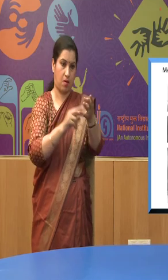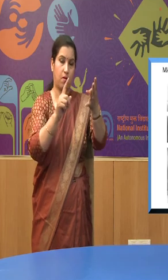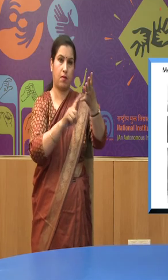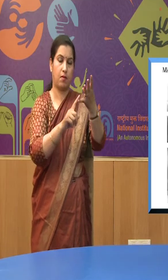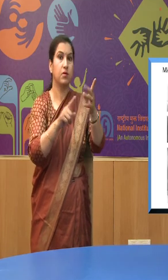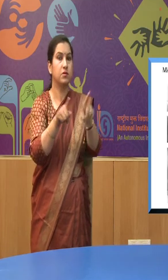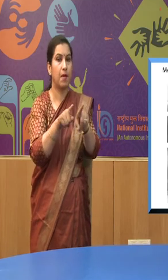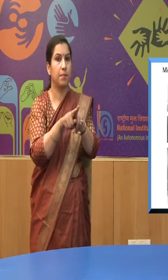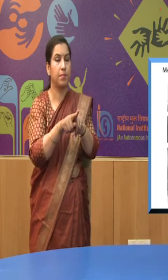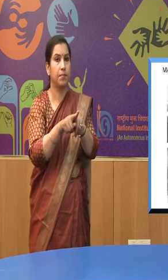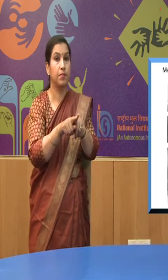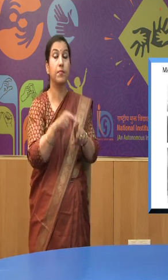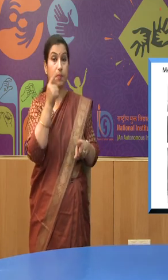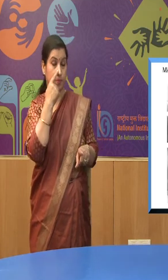and Jyotiba